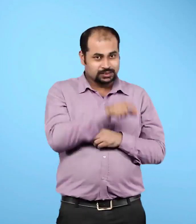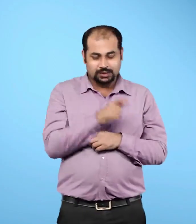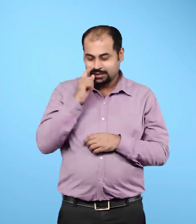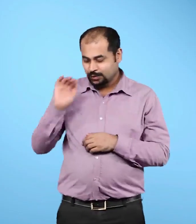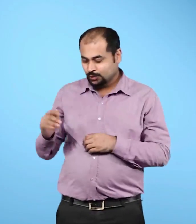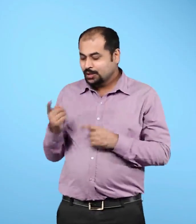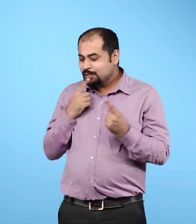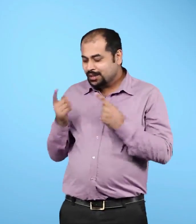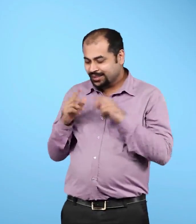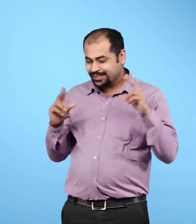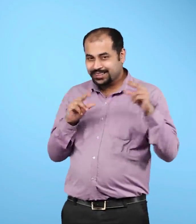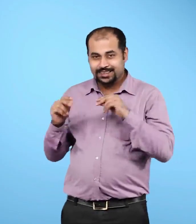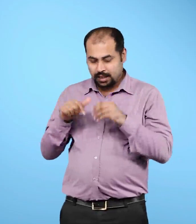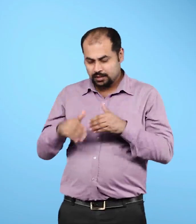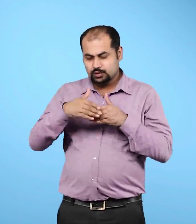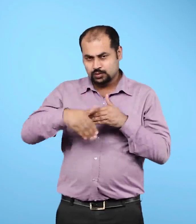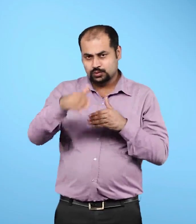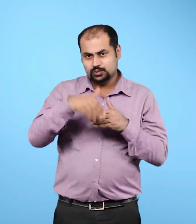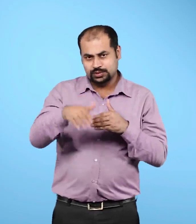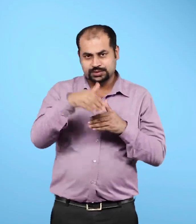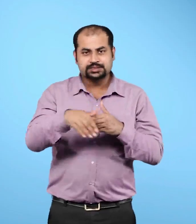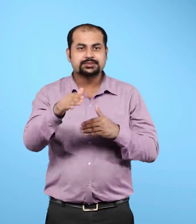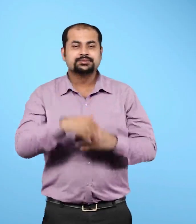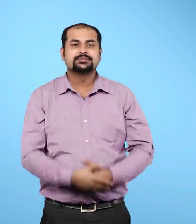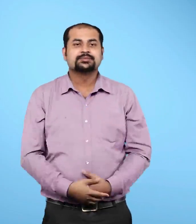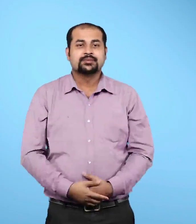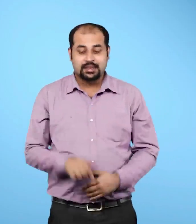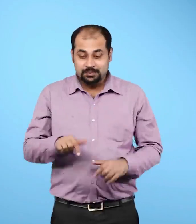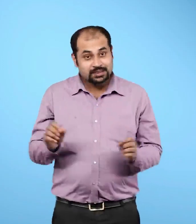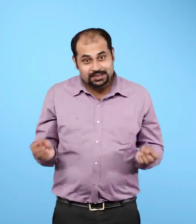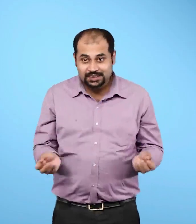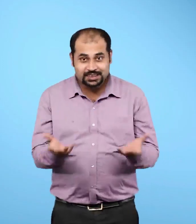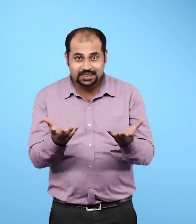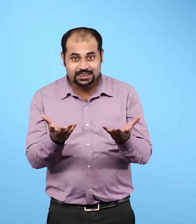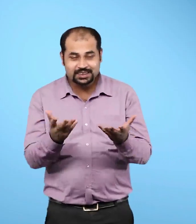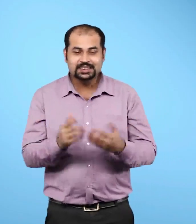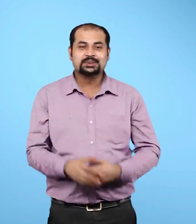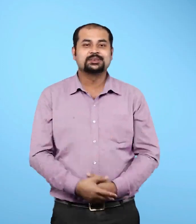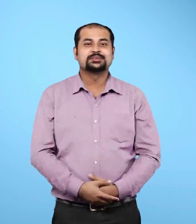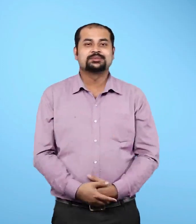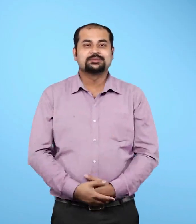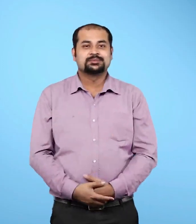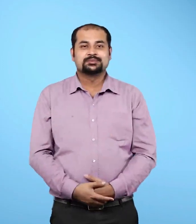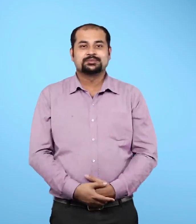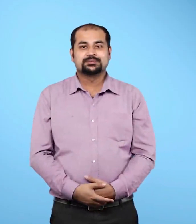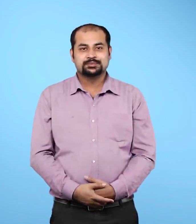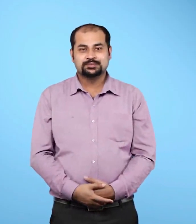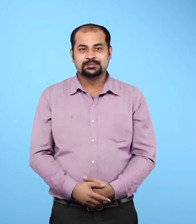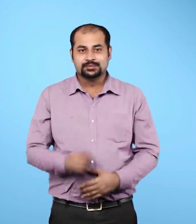shopkeeper continues from previous page. Let's begin reading this page. In